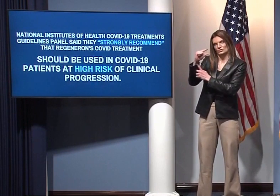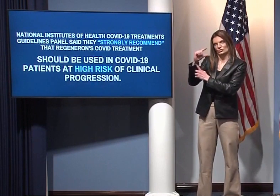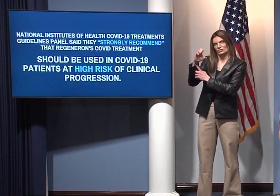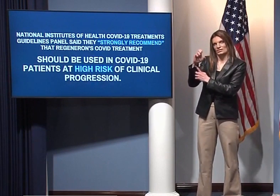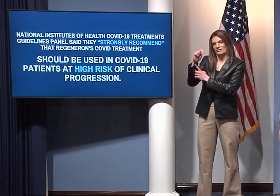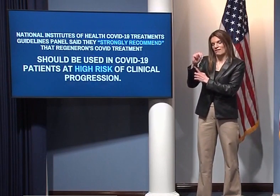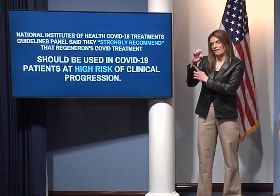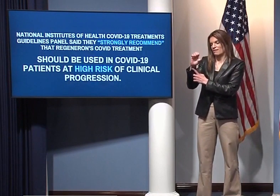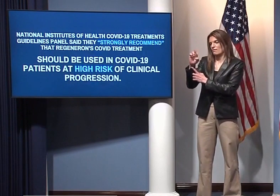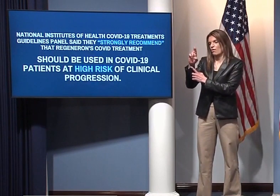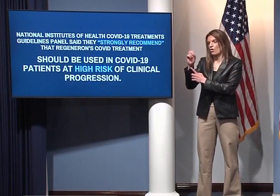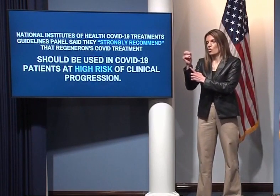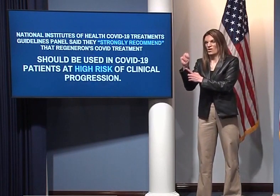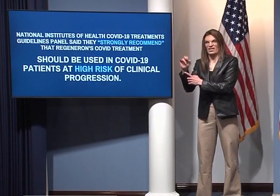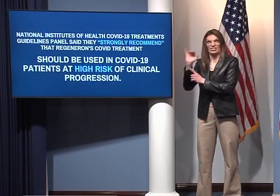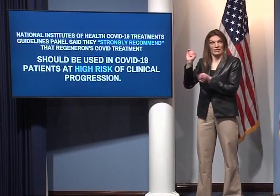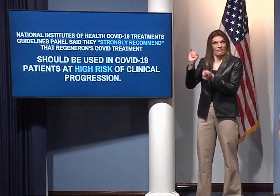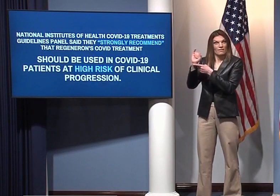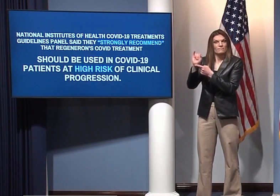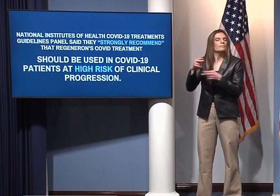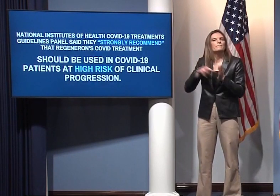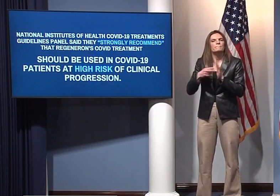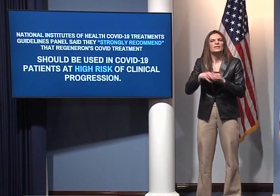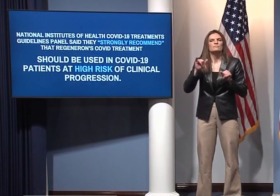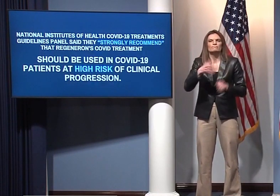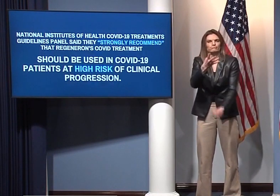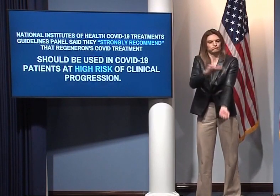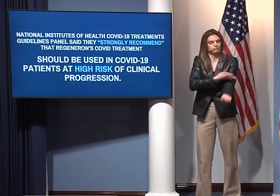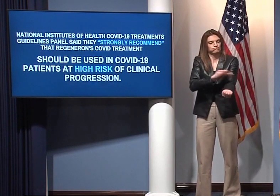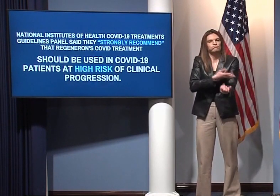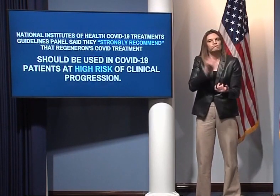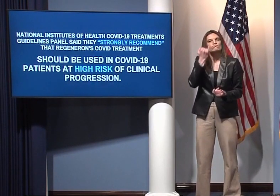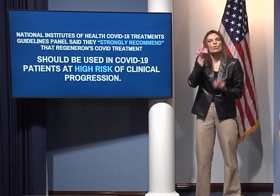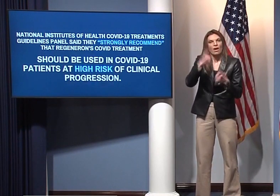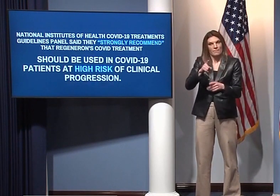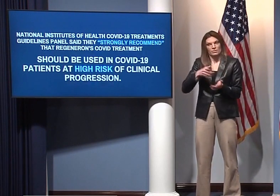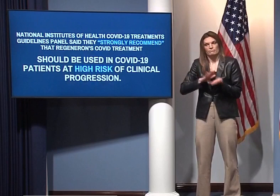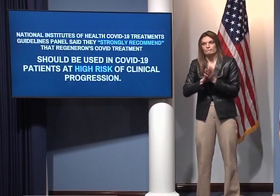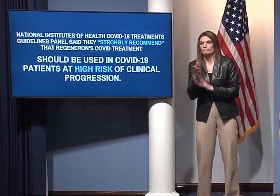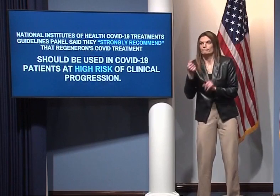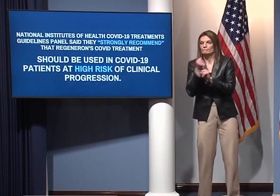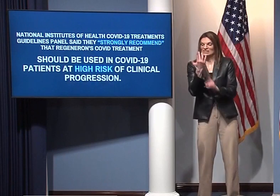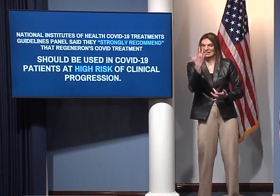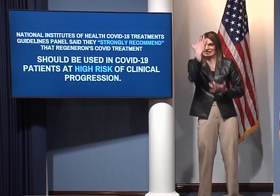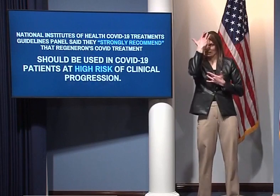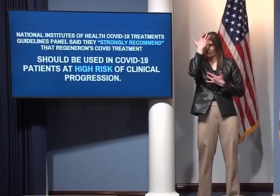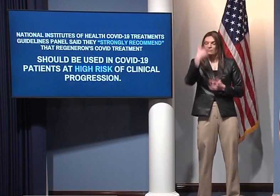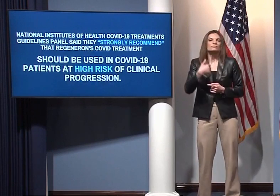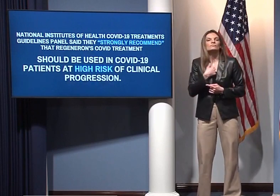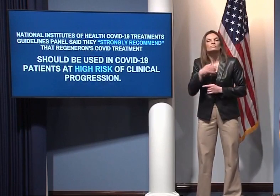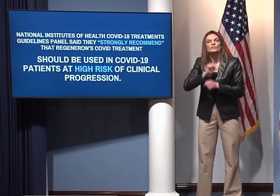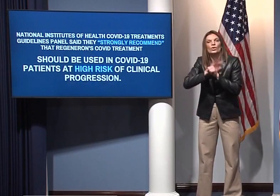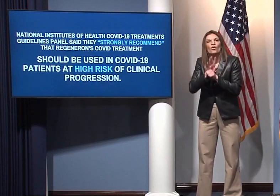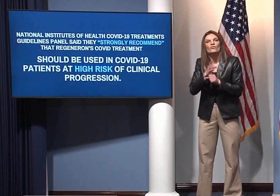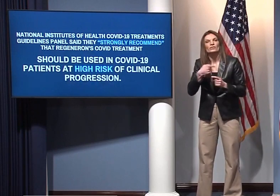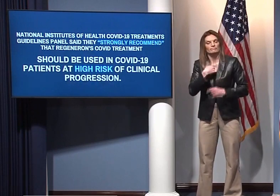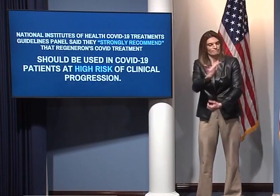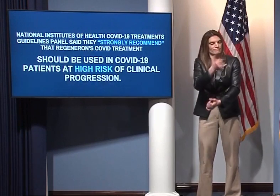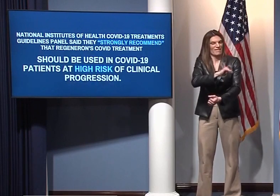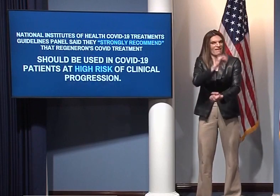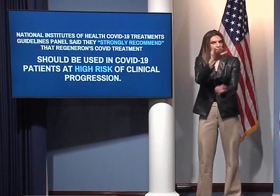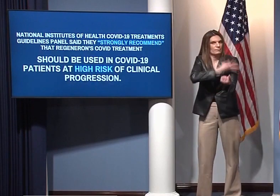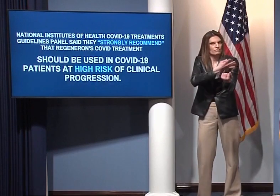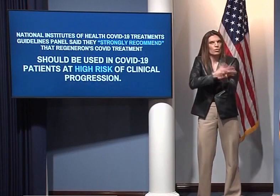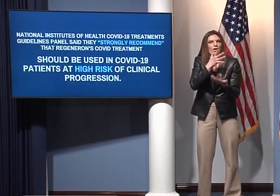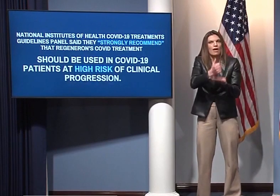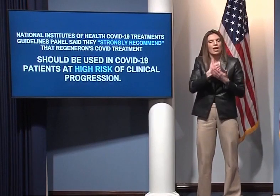positive patients who are at high risk of clinical progression. The NIH's guidance was backed by data from a study